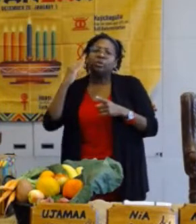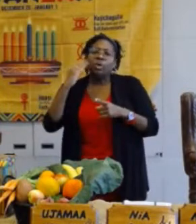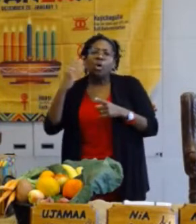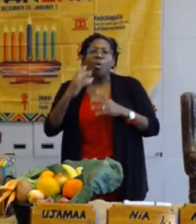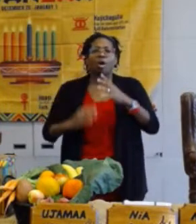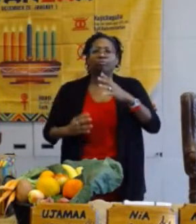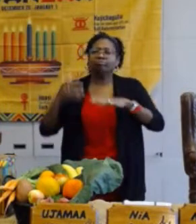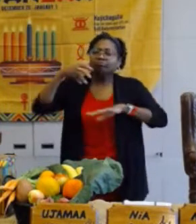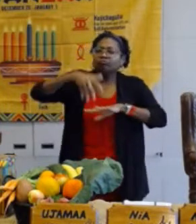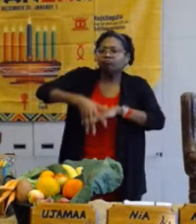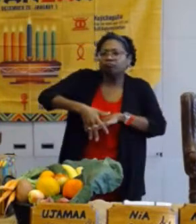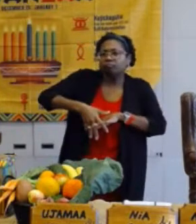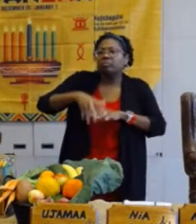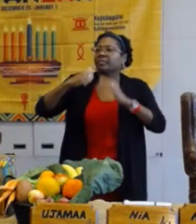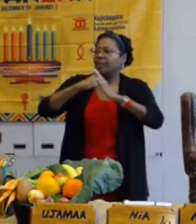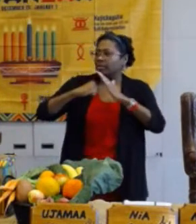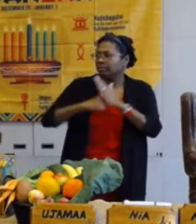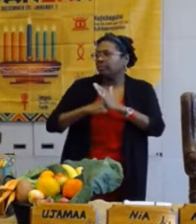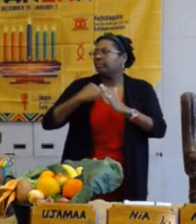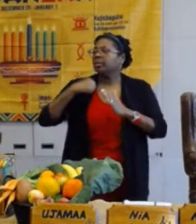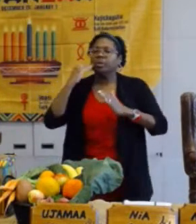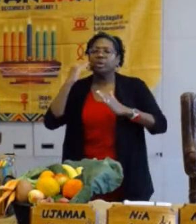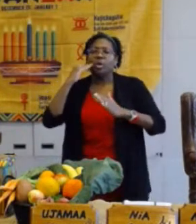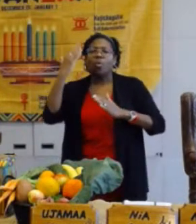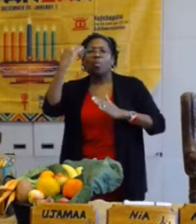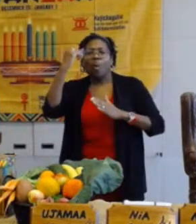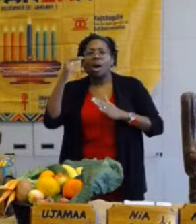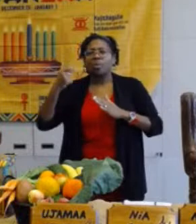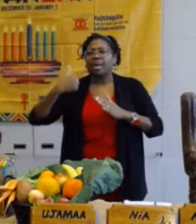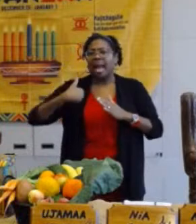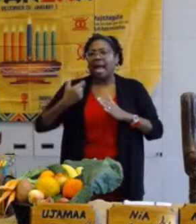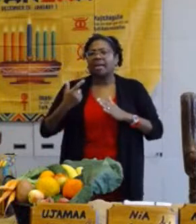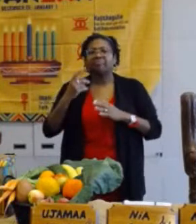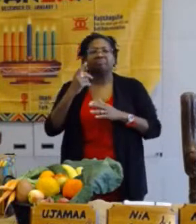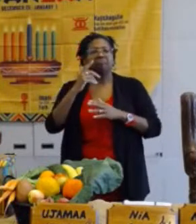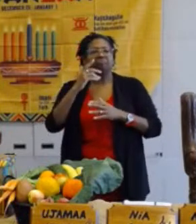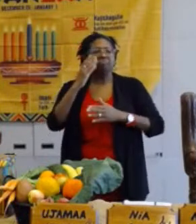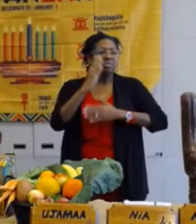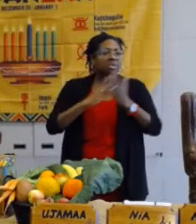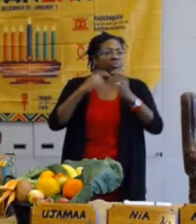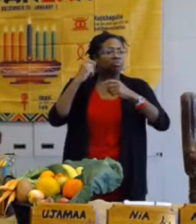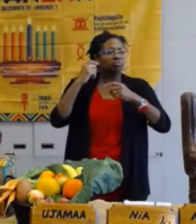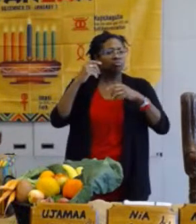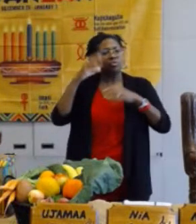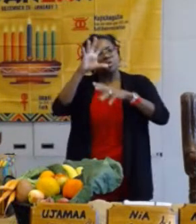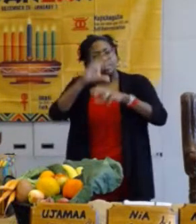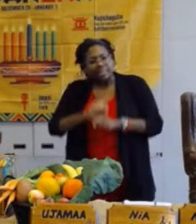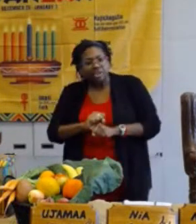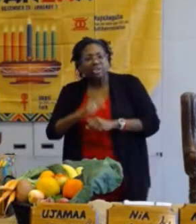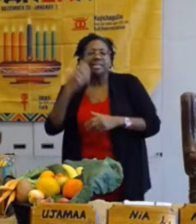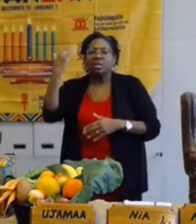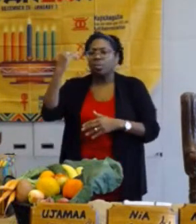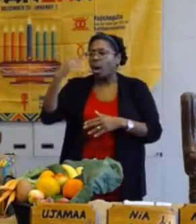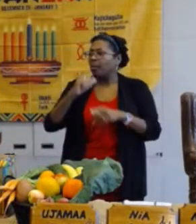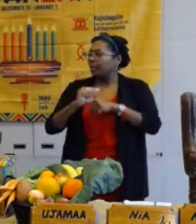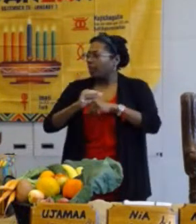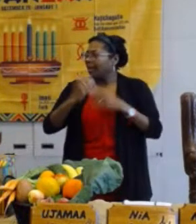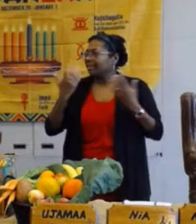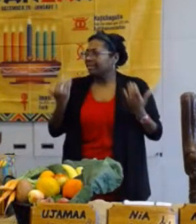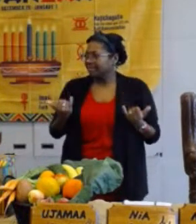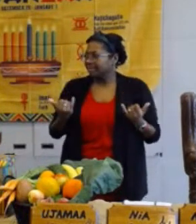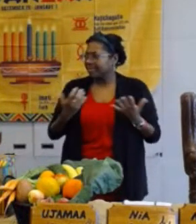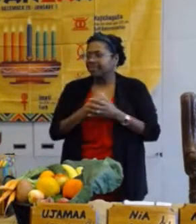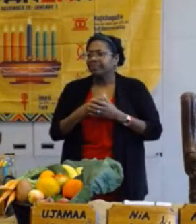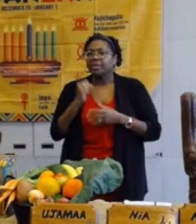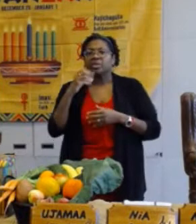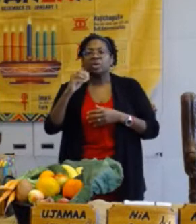our foundations are so that we know why we have certain traditions and why we practice them. So